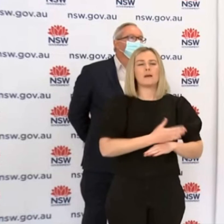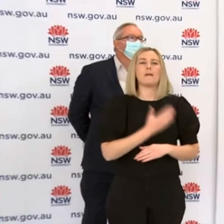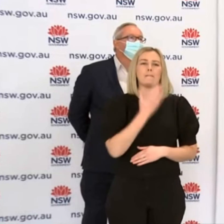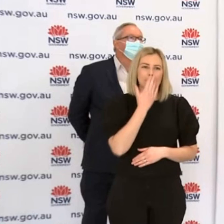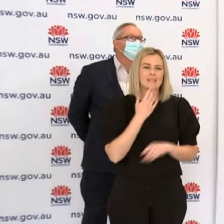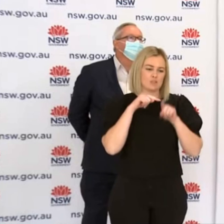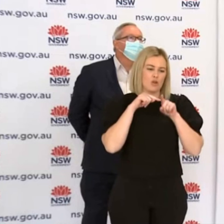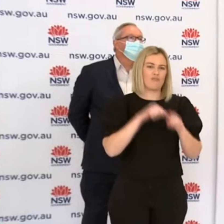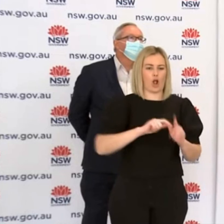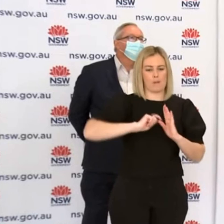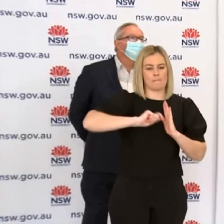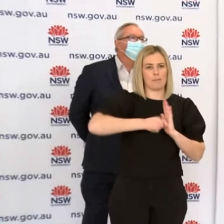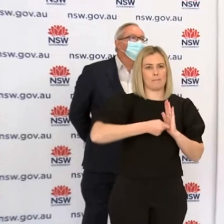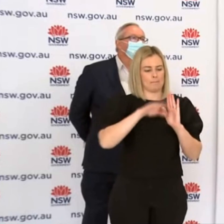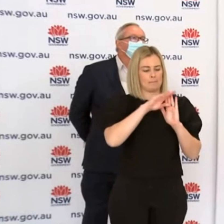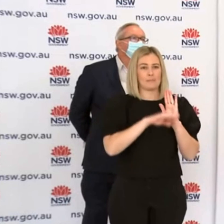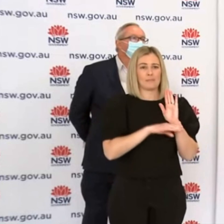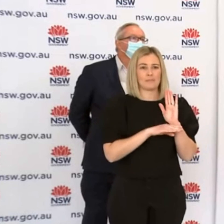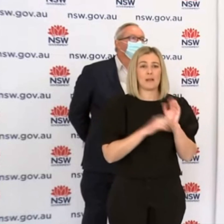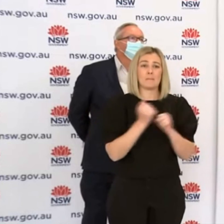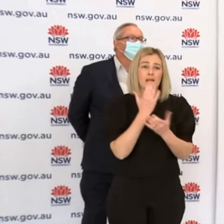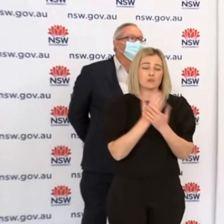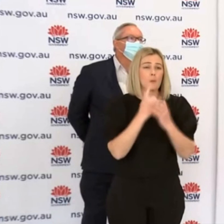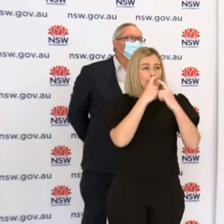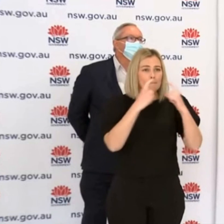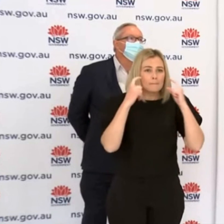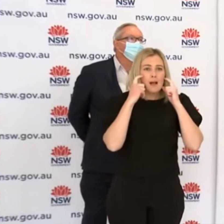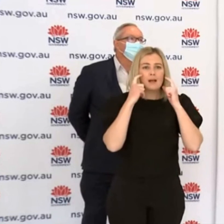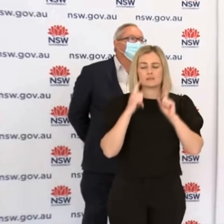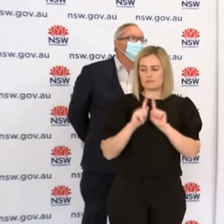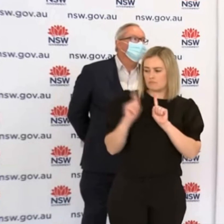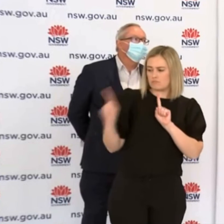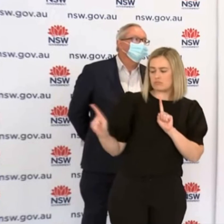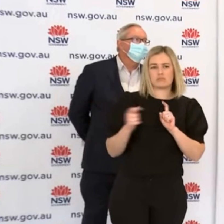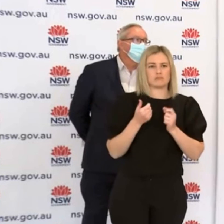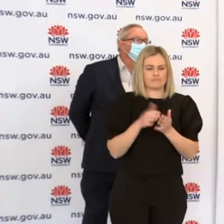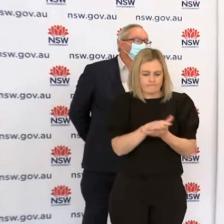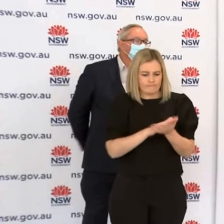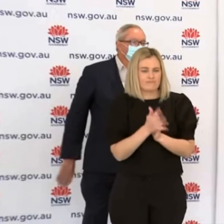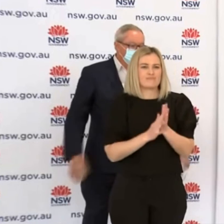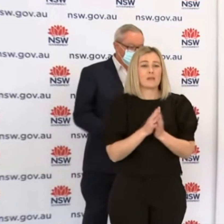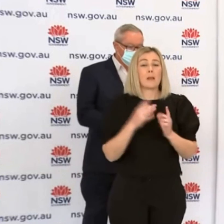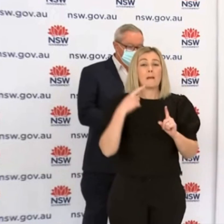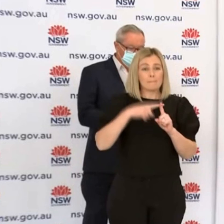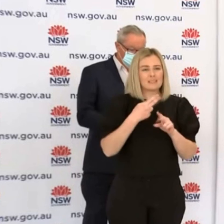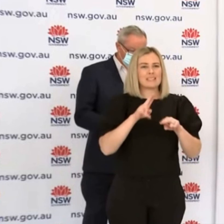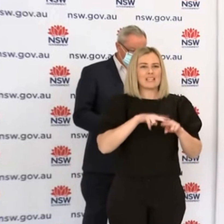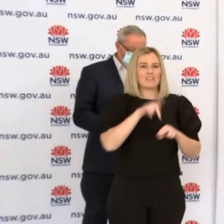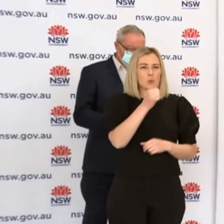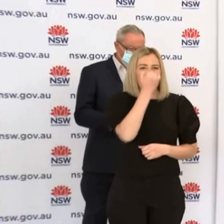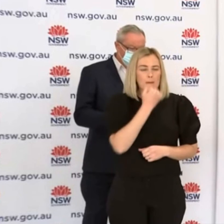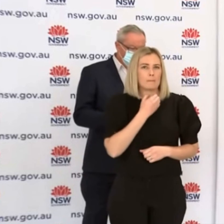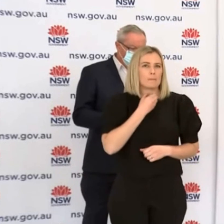COVID-safe behaviours. Keep a good distance, wear a mask, follow good hygiene, and importantly, don't go to work if you have any symptoms at all.